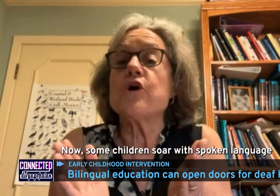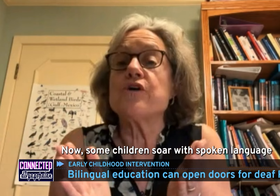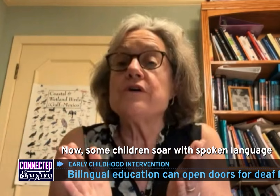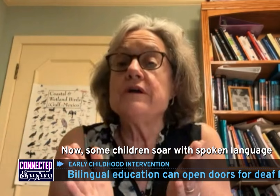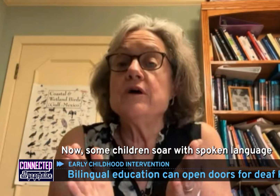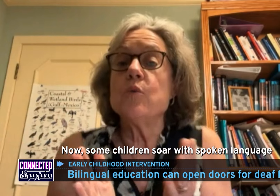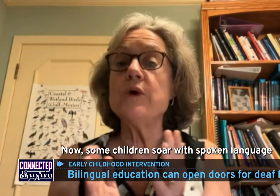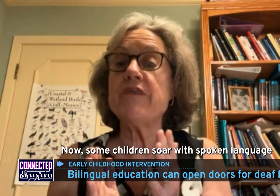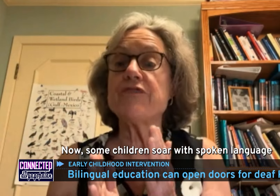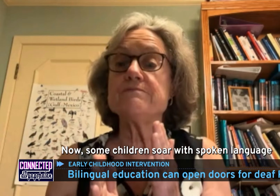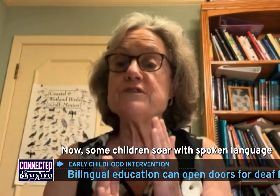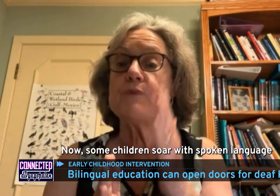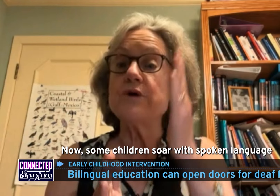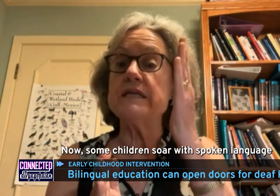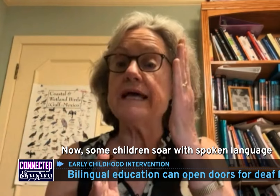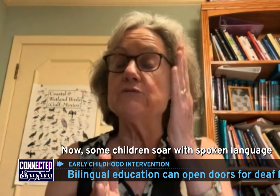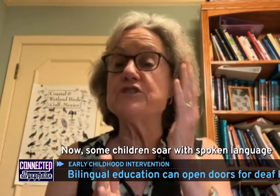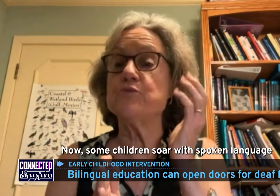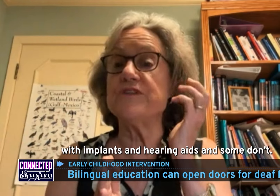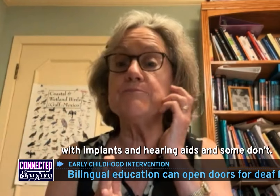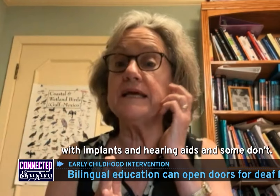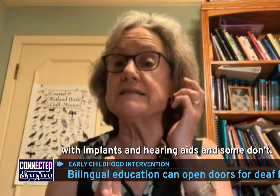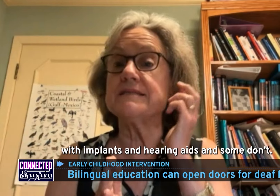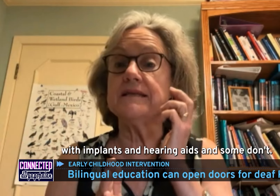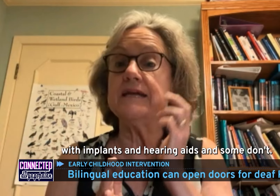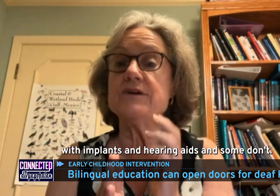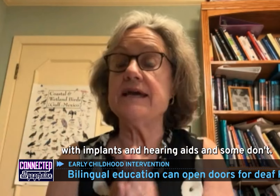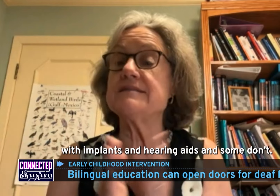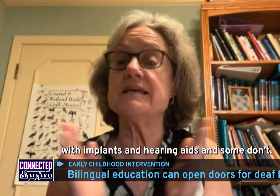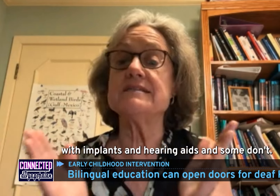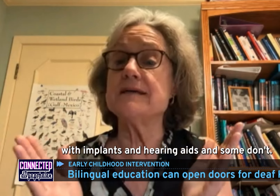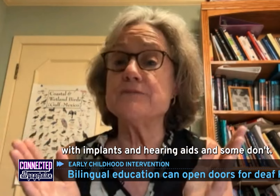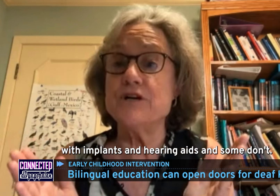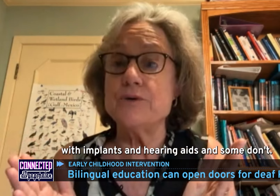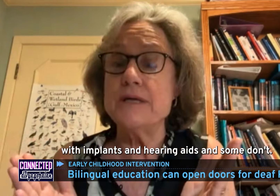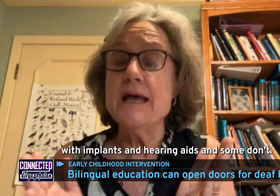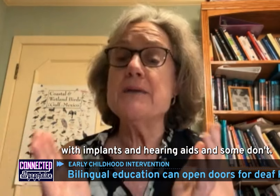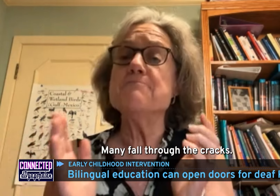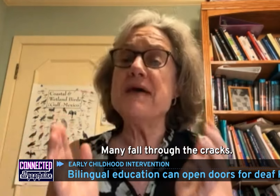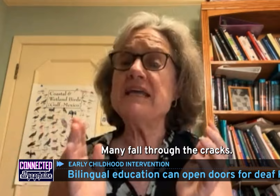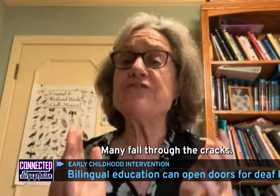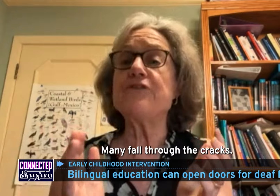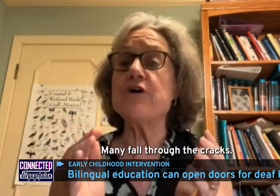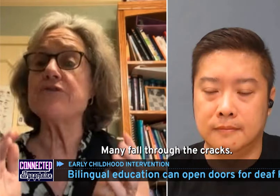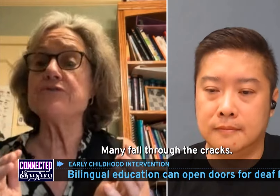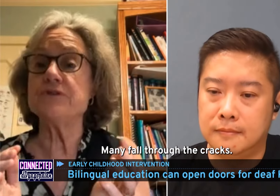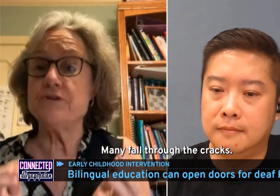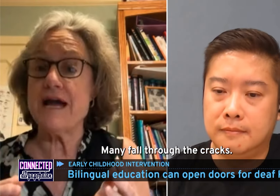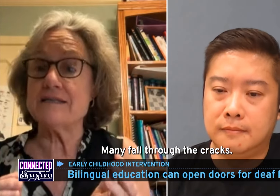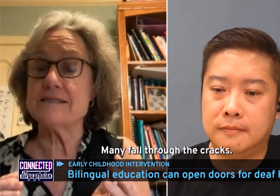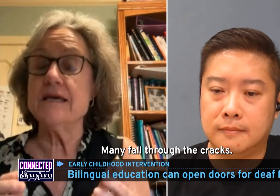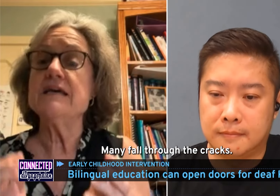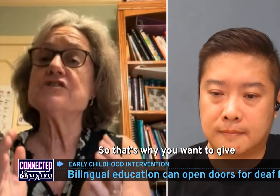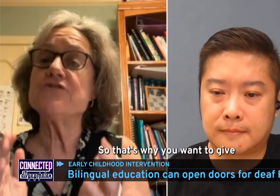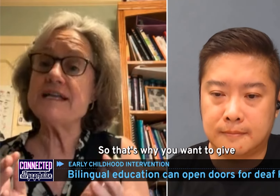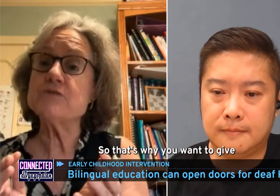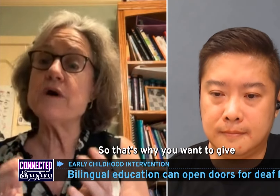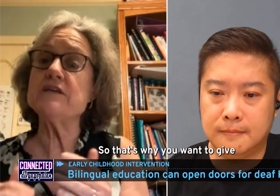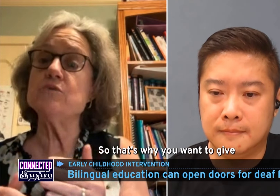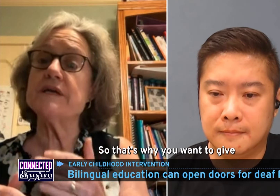soar with spoken language with implants and hearing aids, and some don't. Many fall through the cracks. So that's why you want to